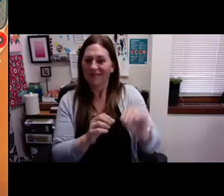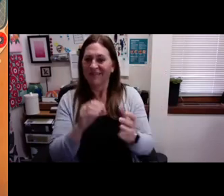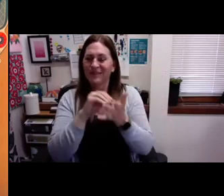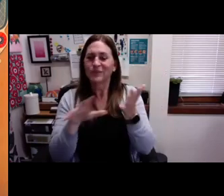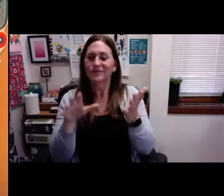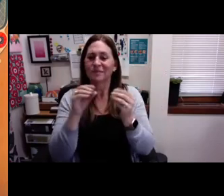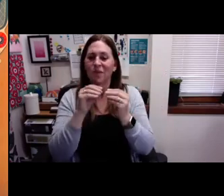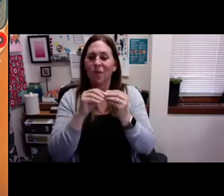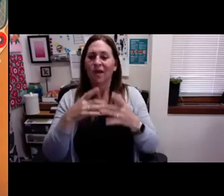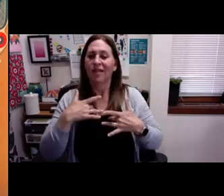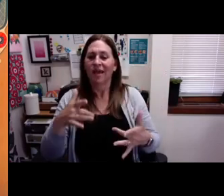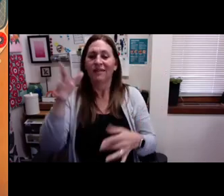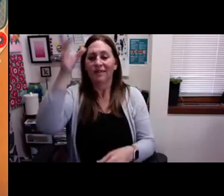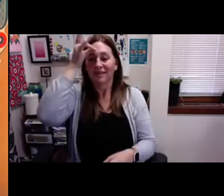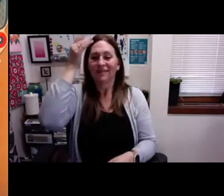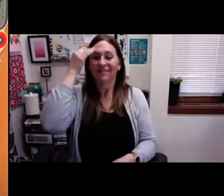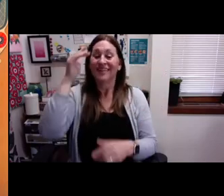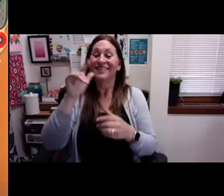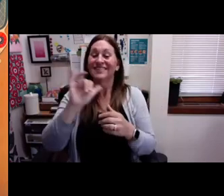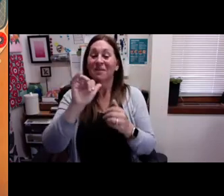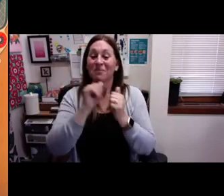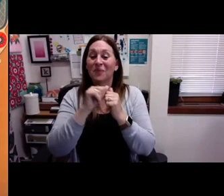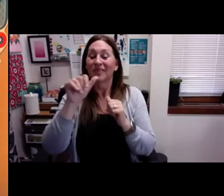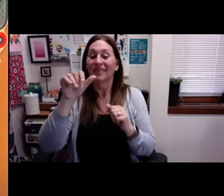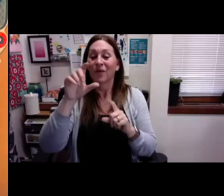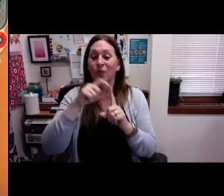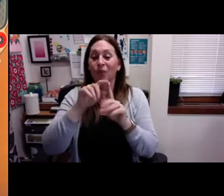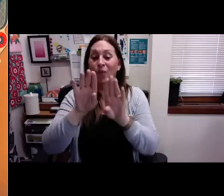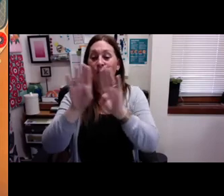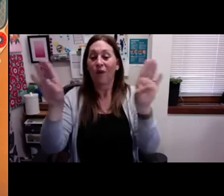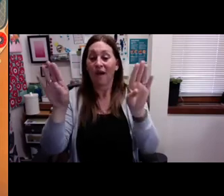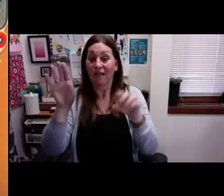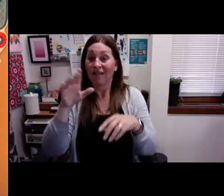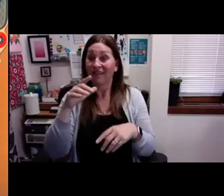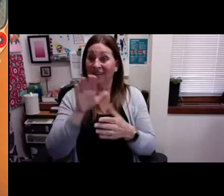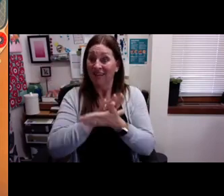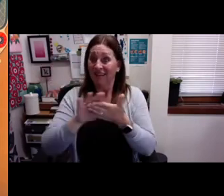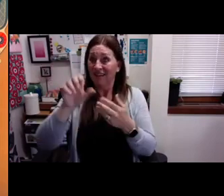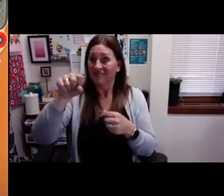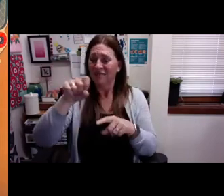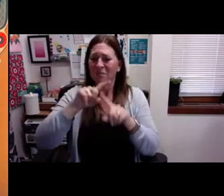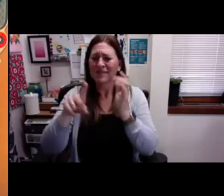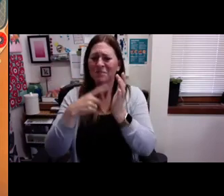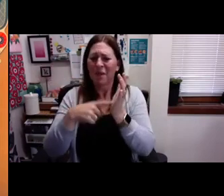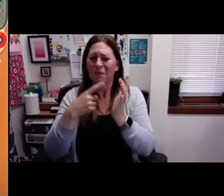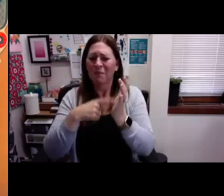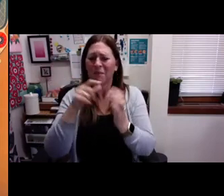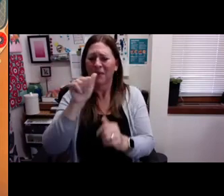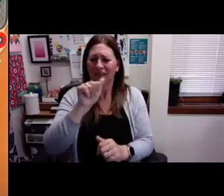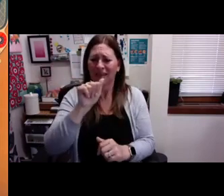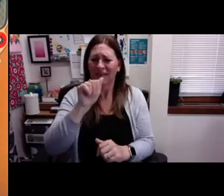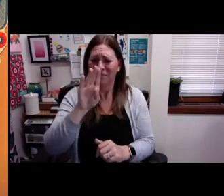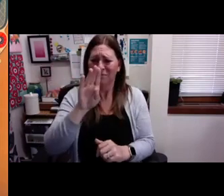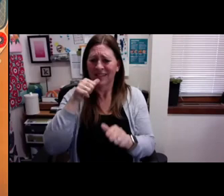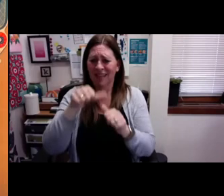So we group them, and the students are more likely to remember It's kind of like a word wall. Those are